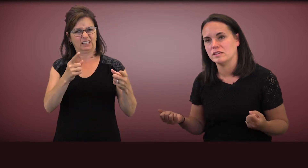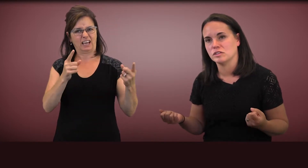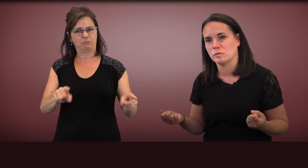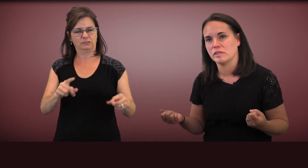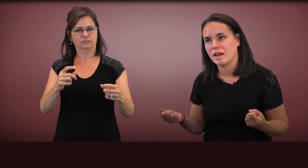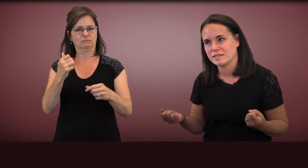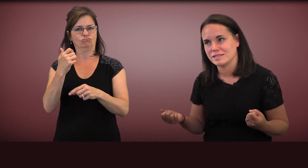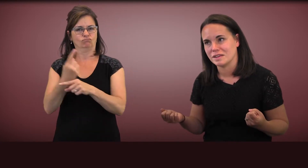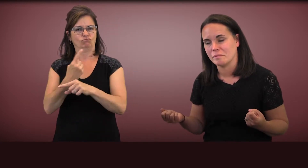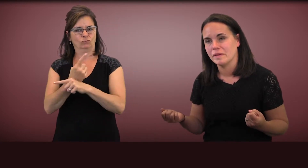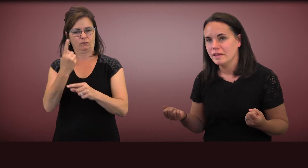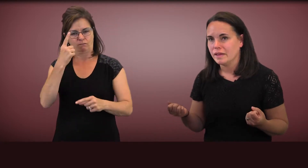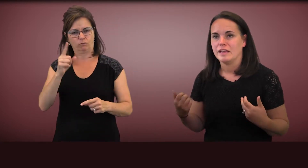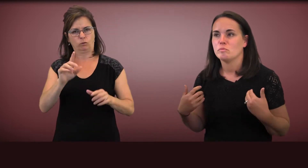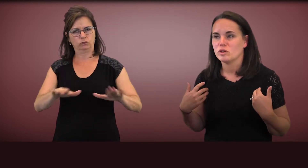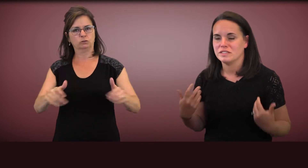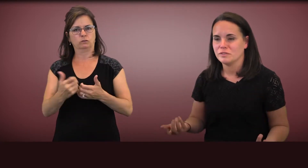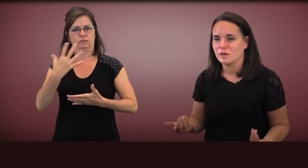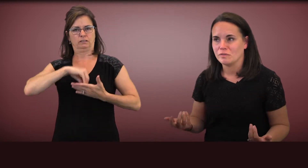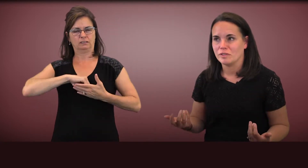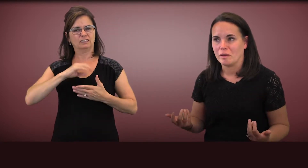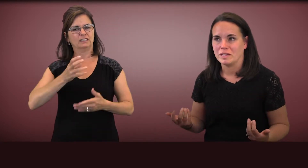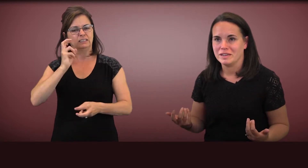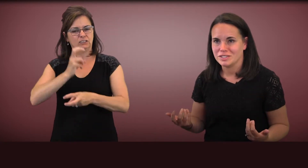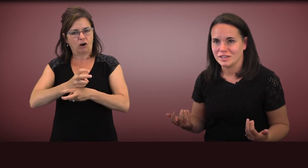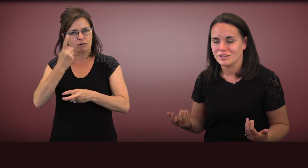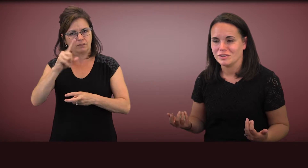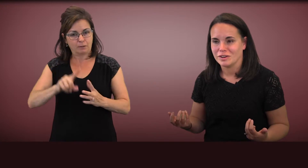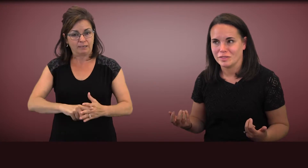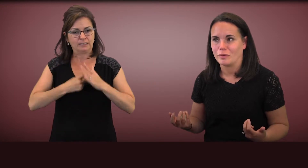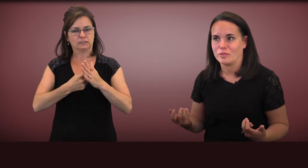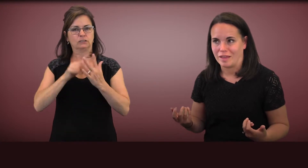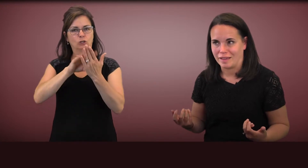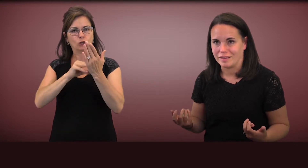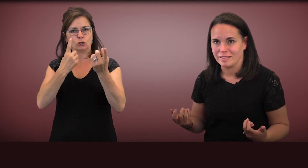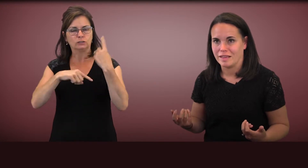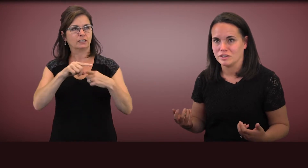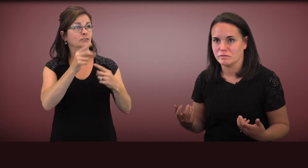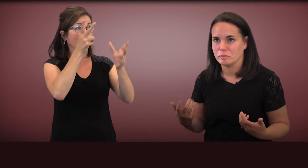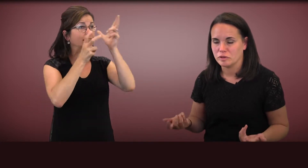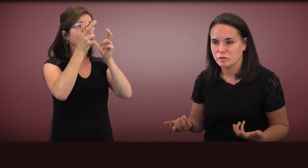commonly see in children with autism, it's more difficult for them initially to learn those